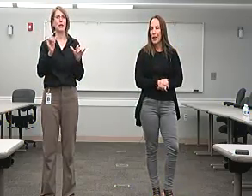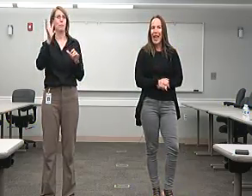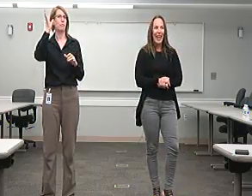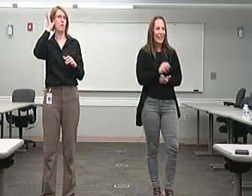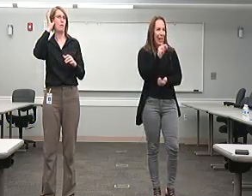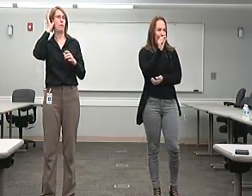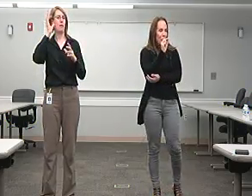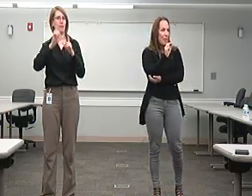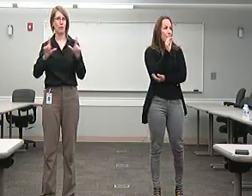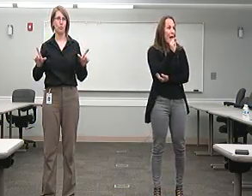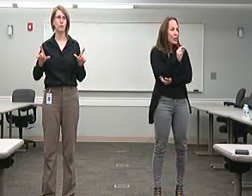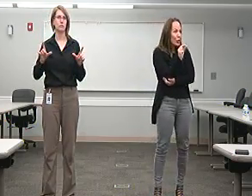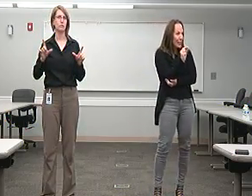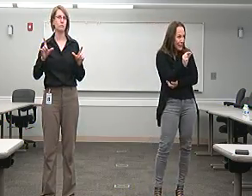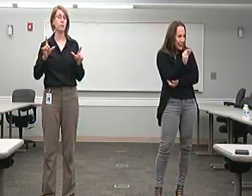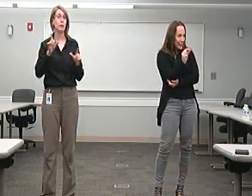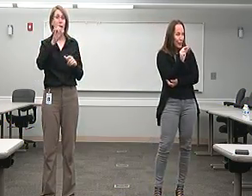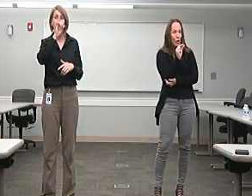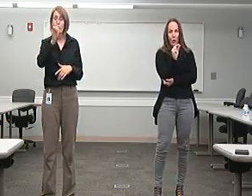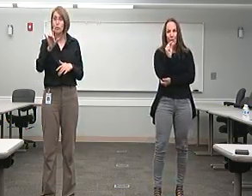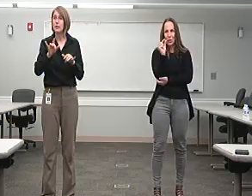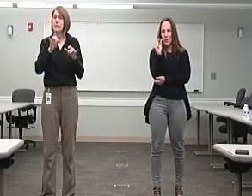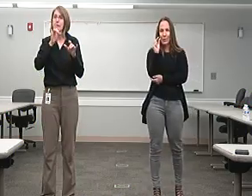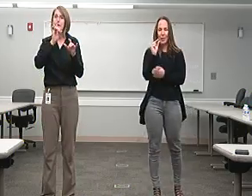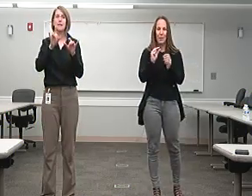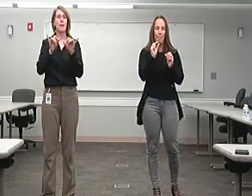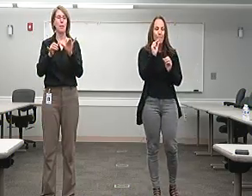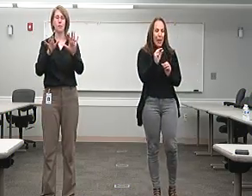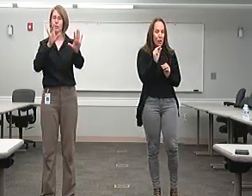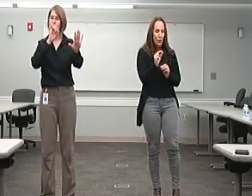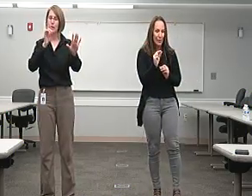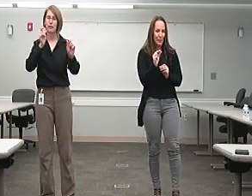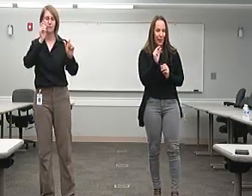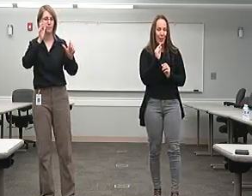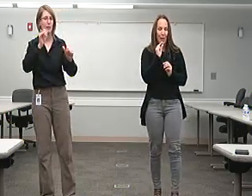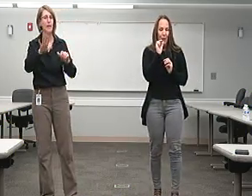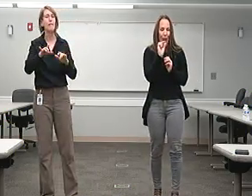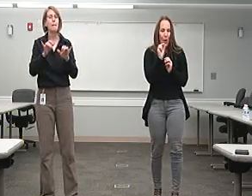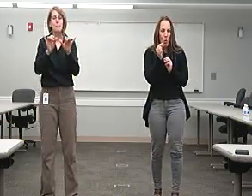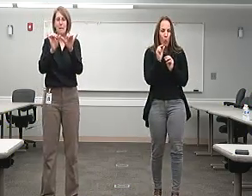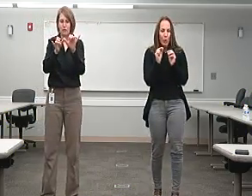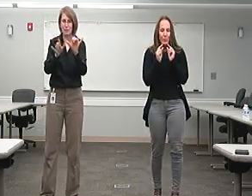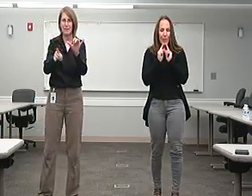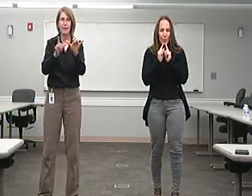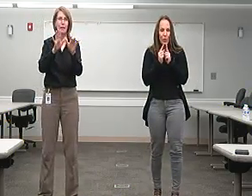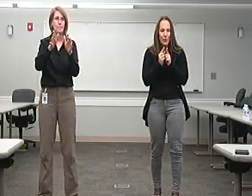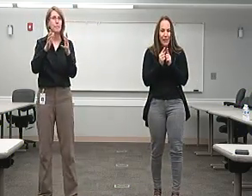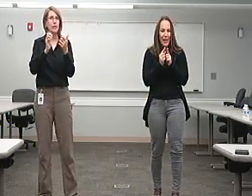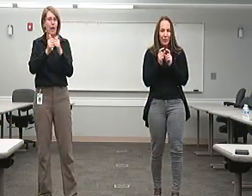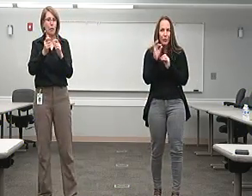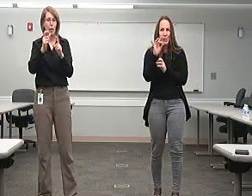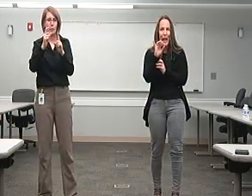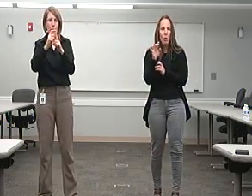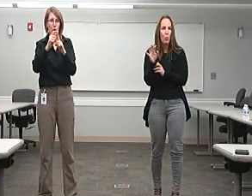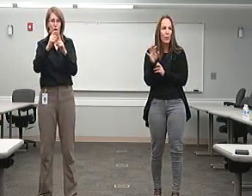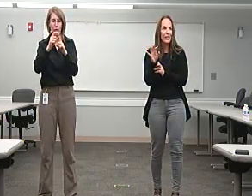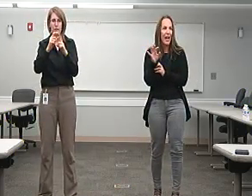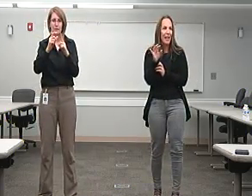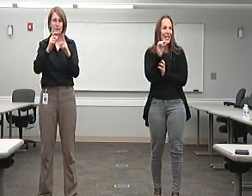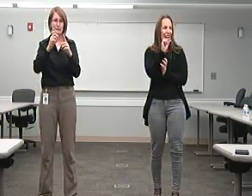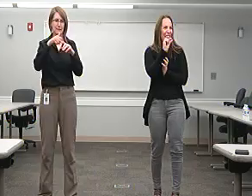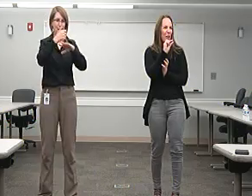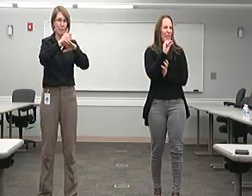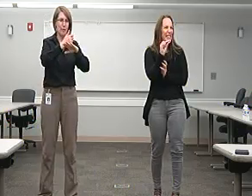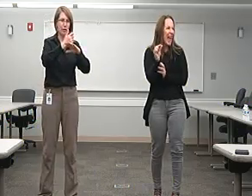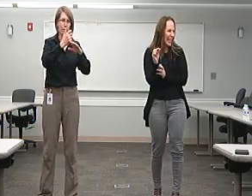the measurements, so crazy. She was telling me the measurements, like how a word is made up when you say it versus how a word is signed, they're